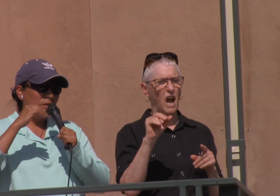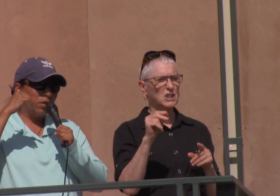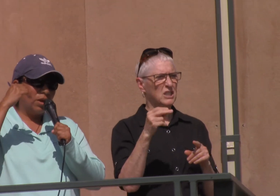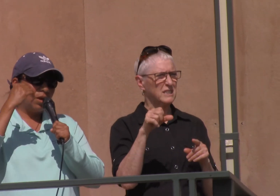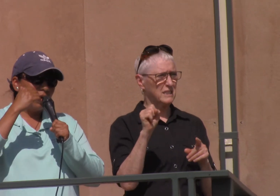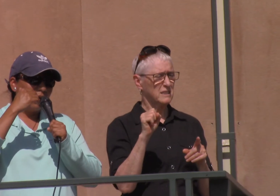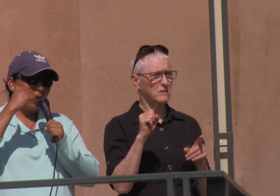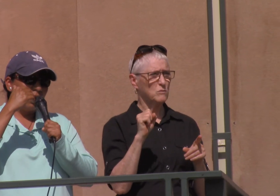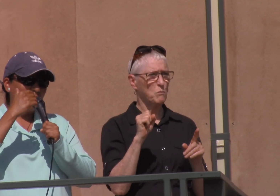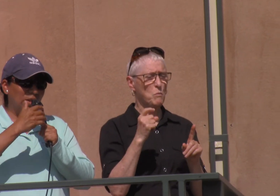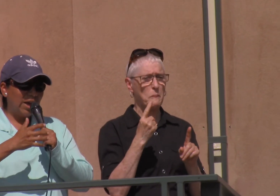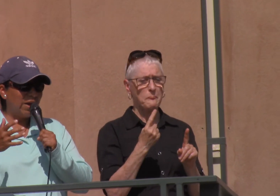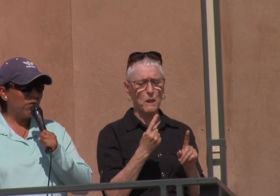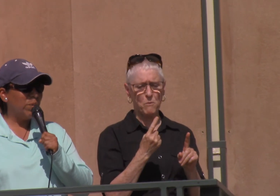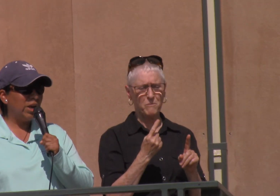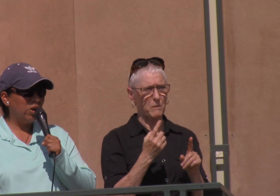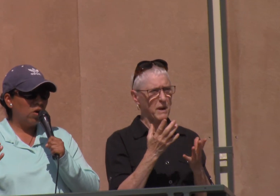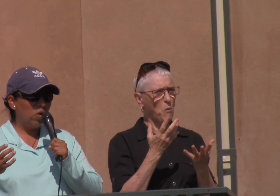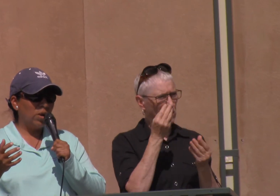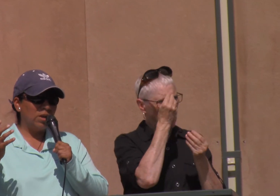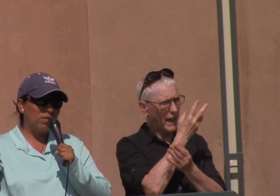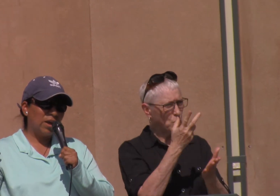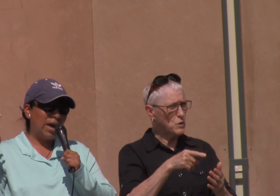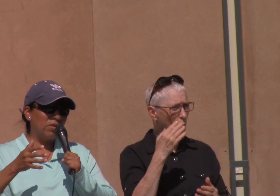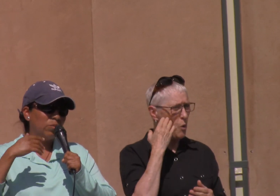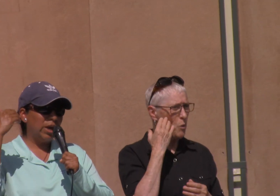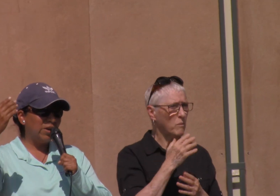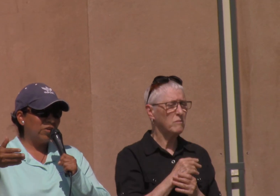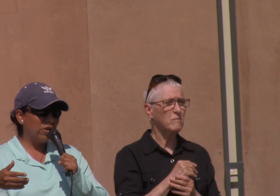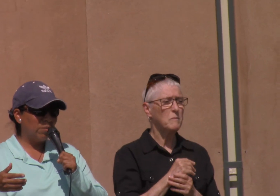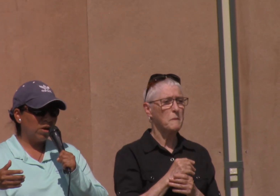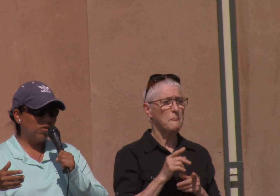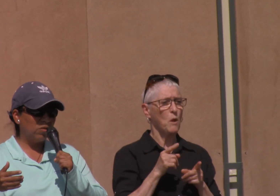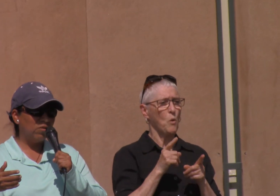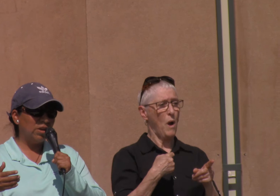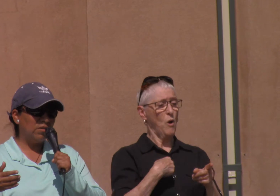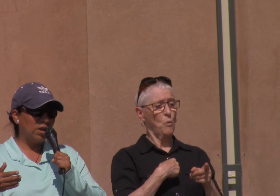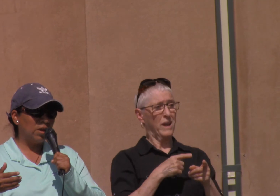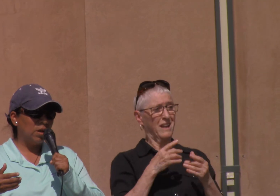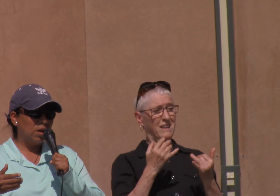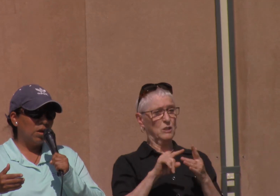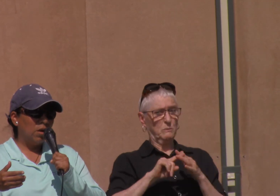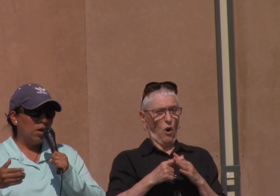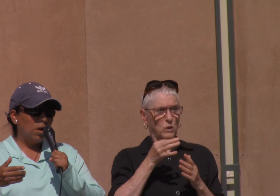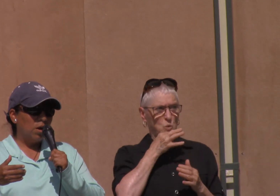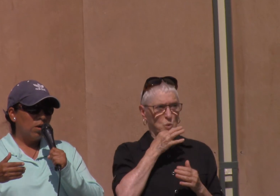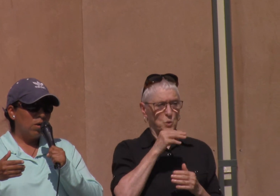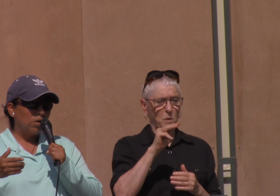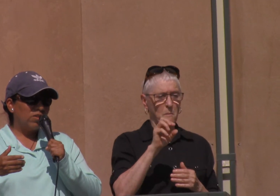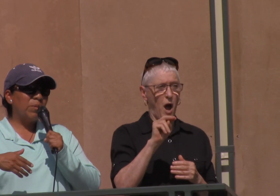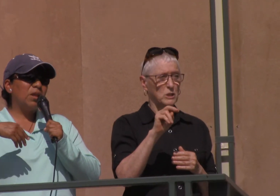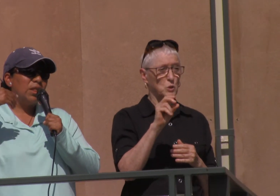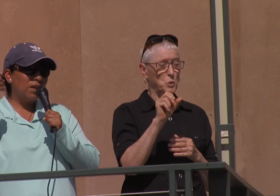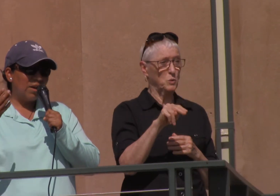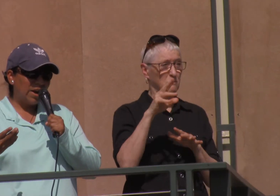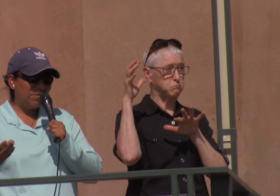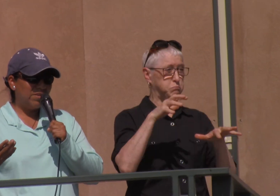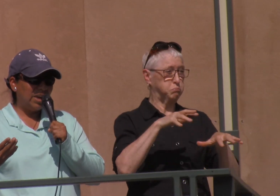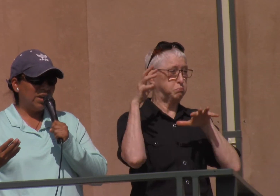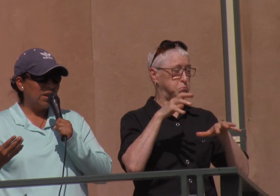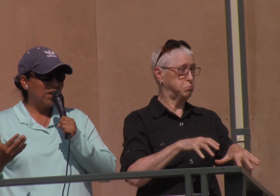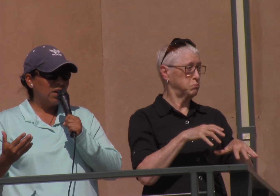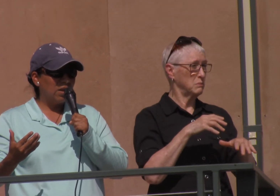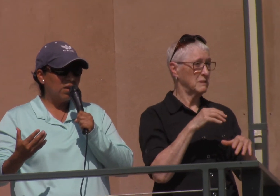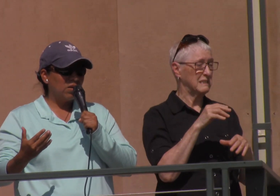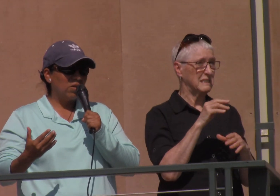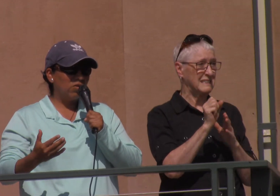just let everybody know is, as we enter monsoon season, some of the things that I've